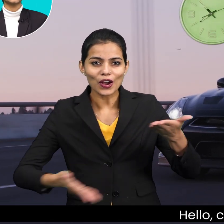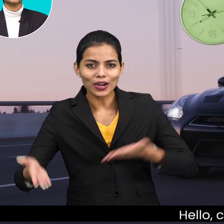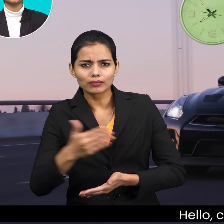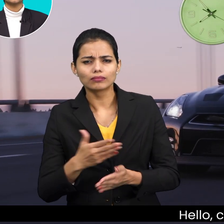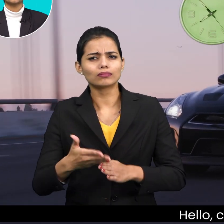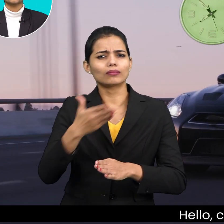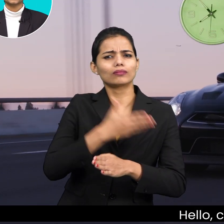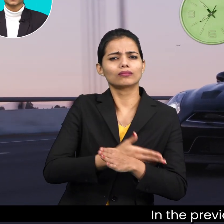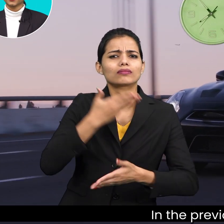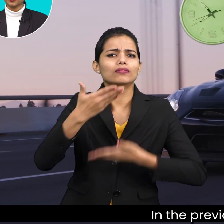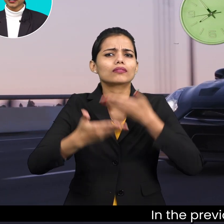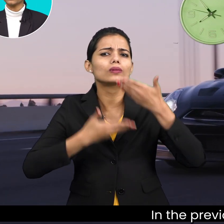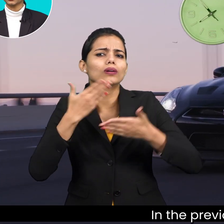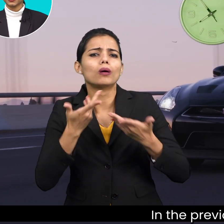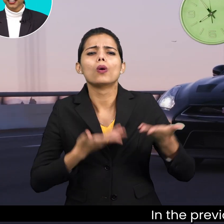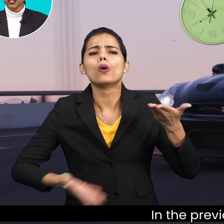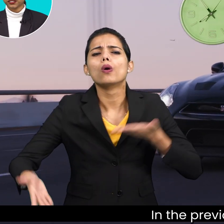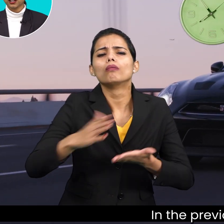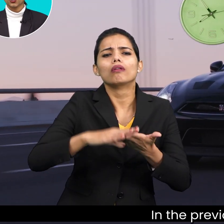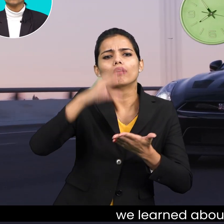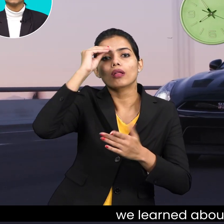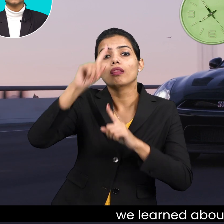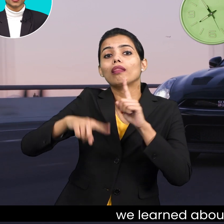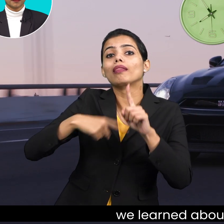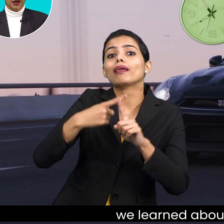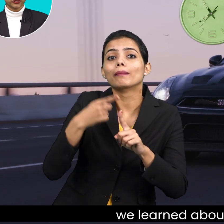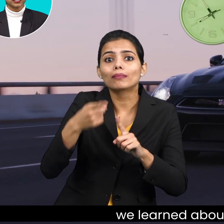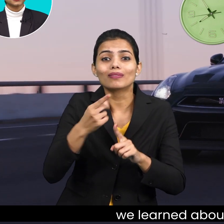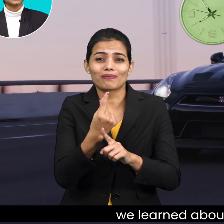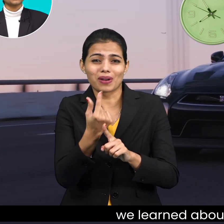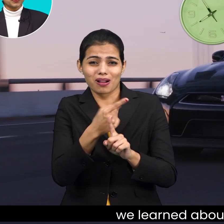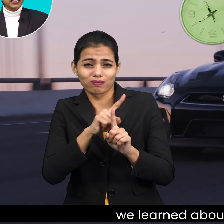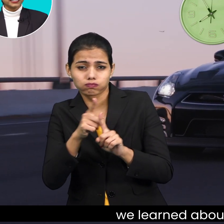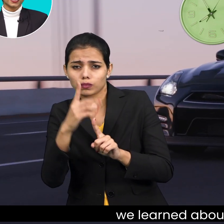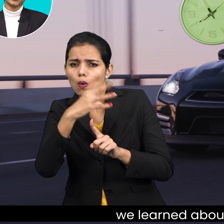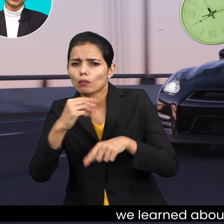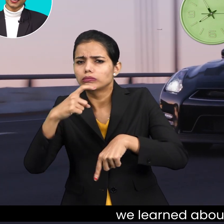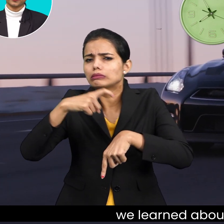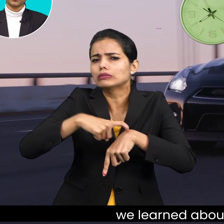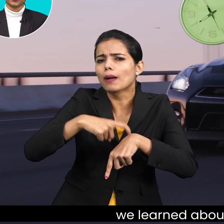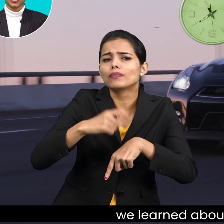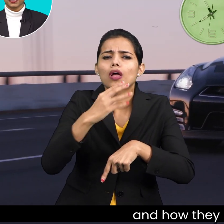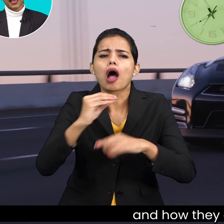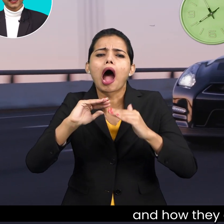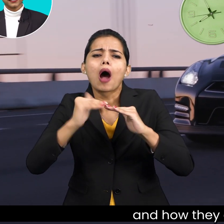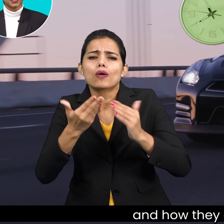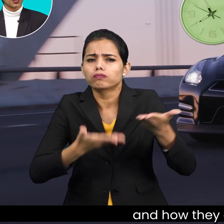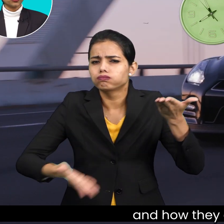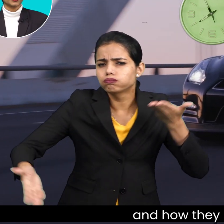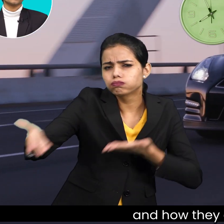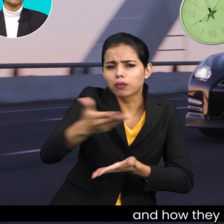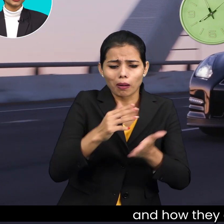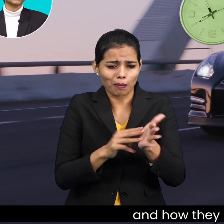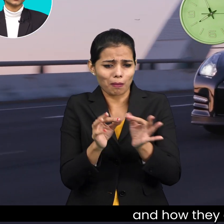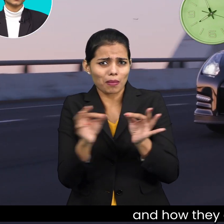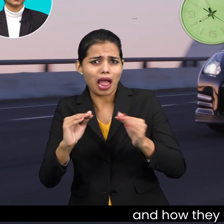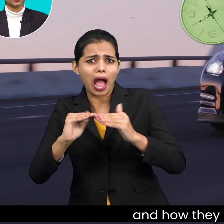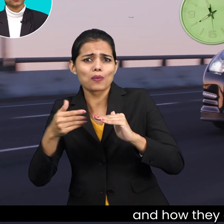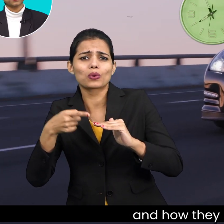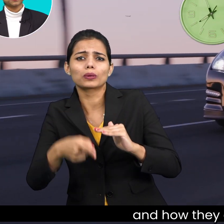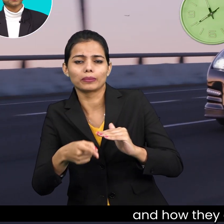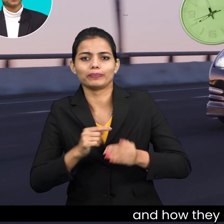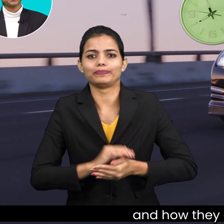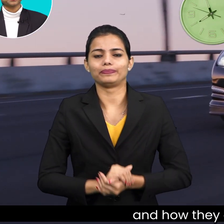Hello children. In the previous session, we learned about speed and time and how they are measured.